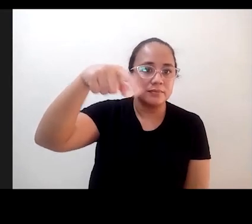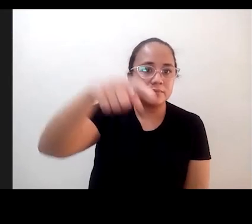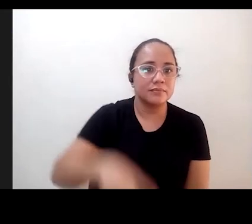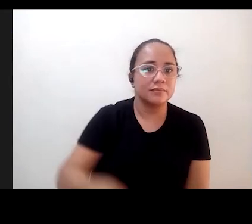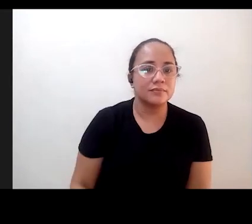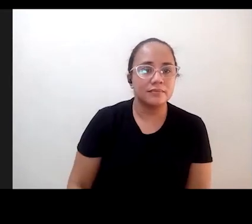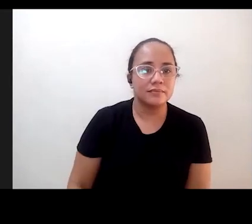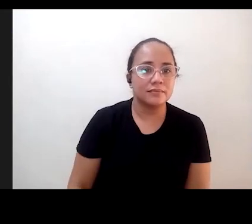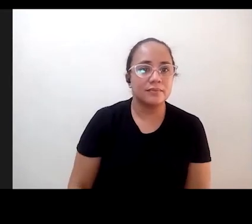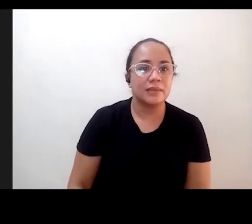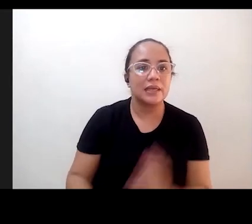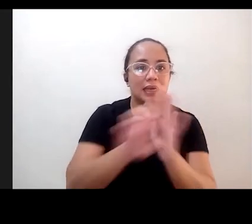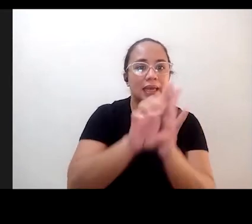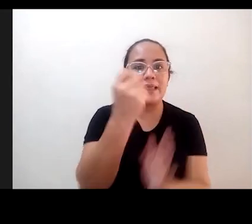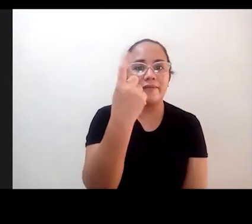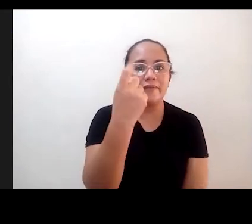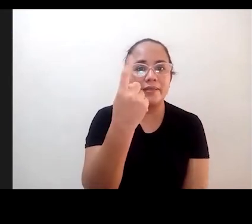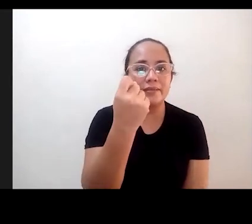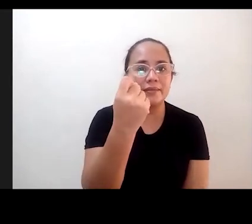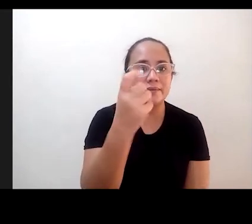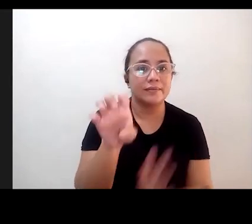Should be example 11.